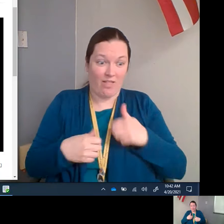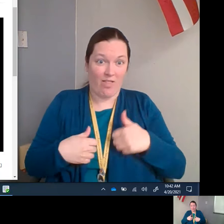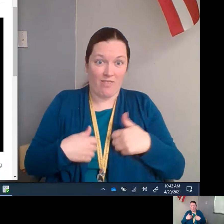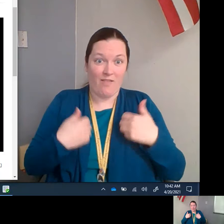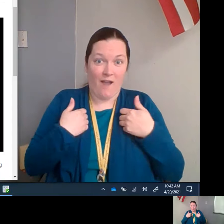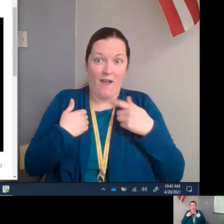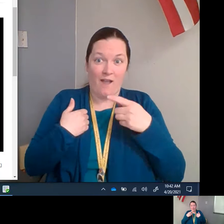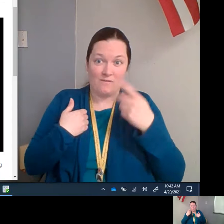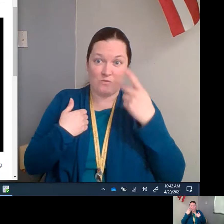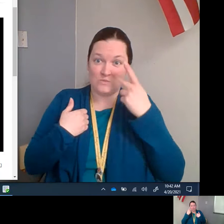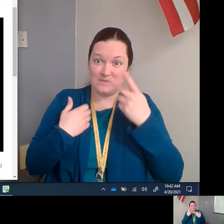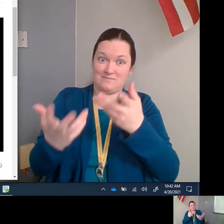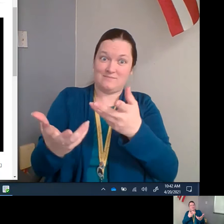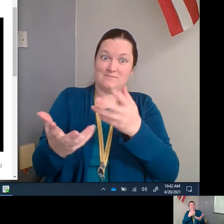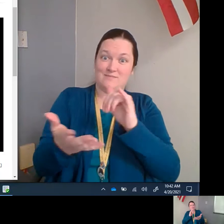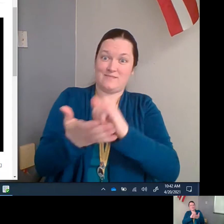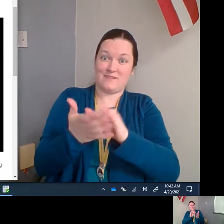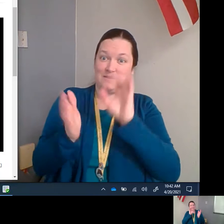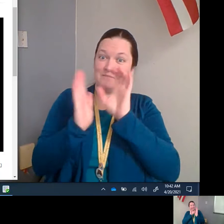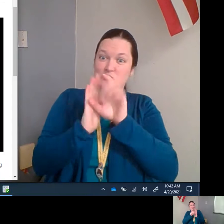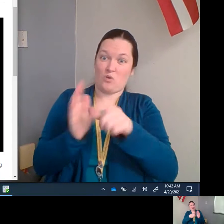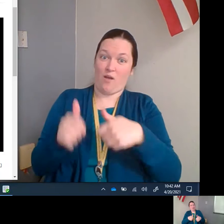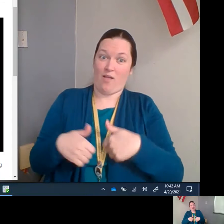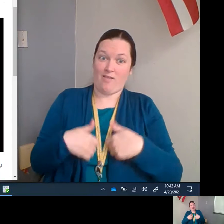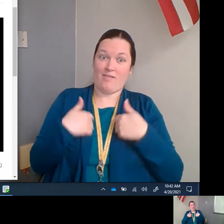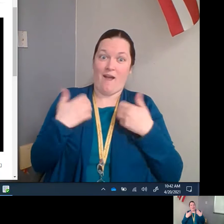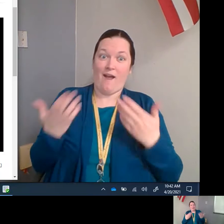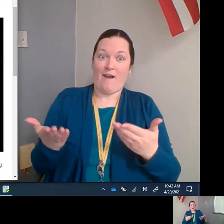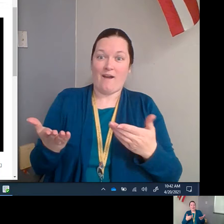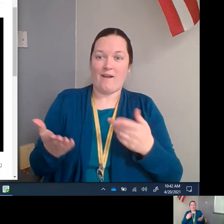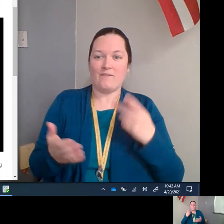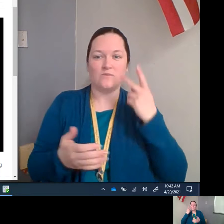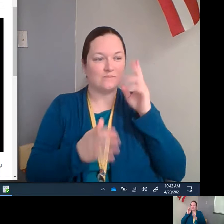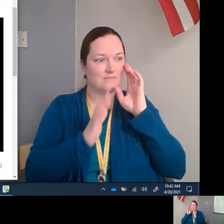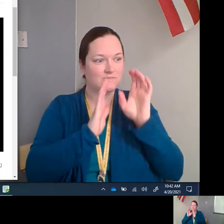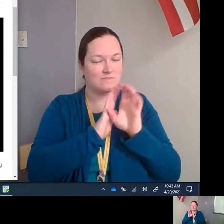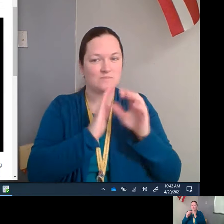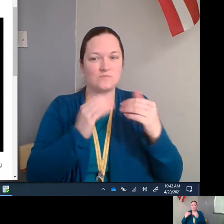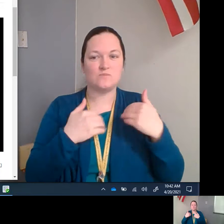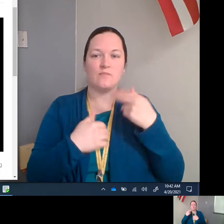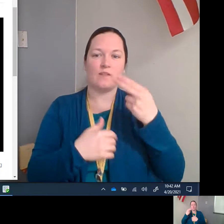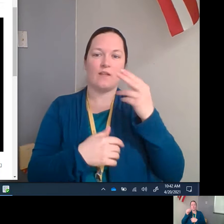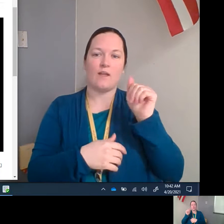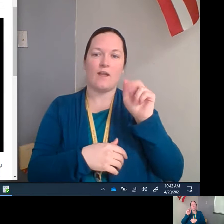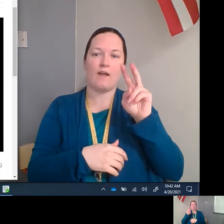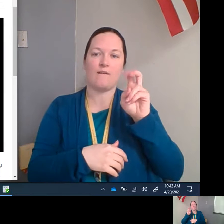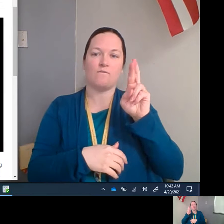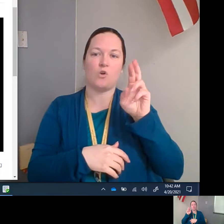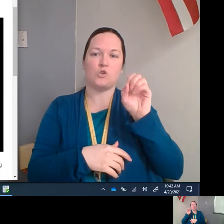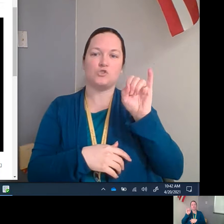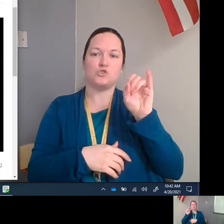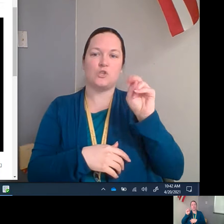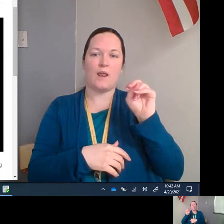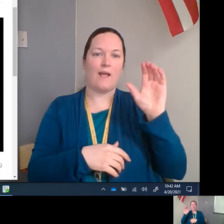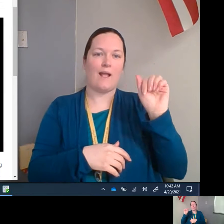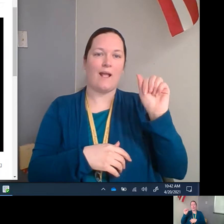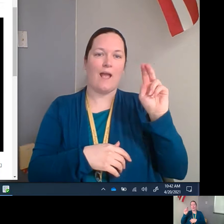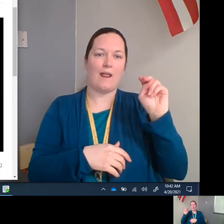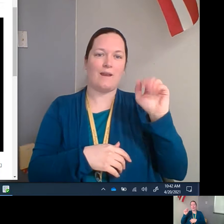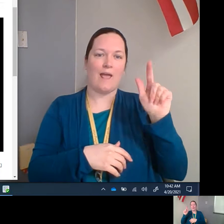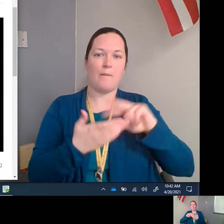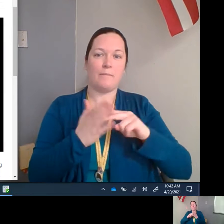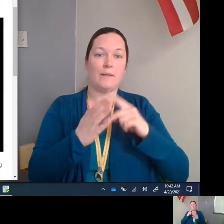can see how alive it is. This is actually a diagram of it. What you'll have are these Haversian canals that go through the middle, and that allows blood to flow through